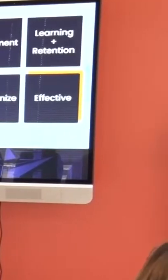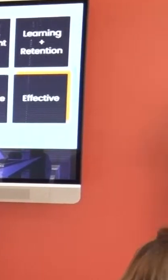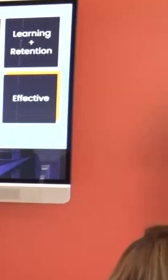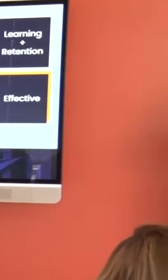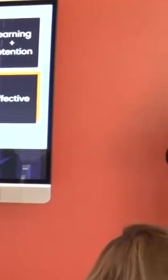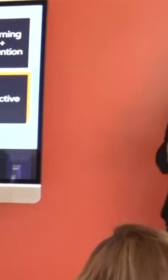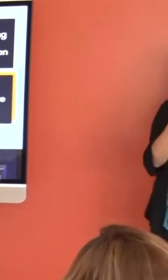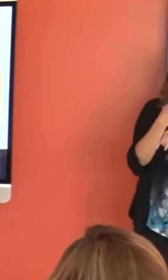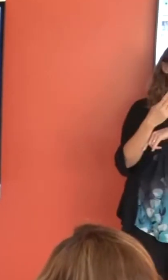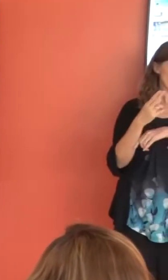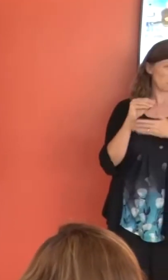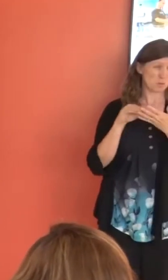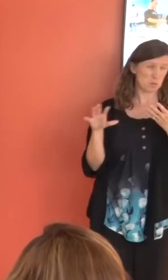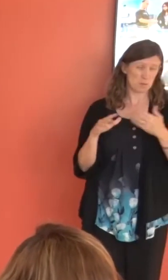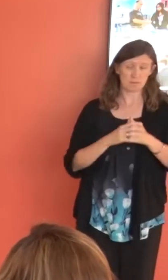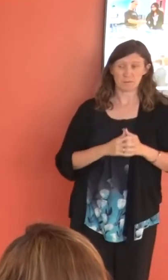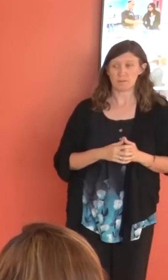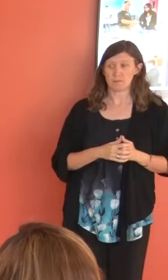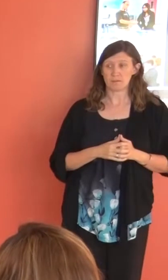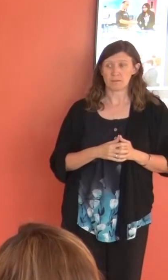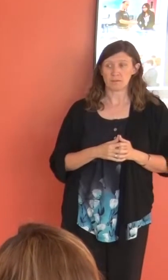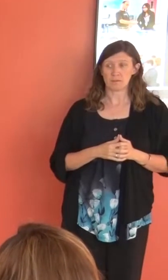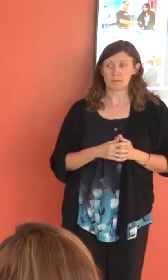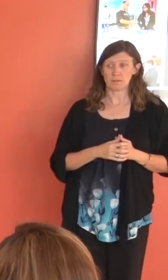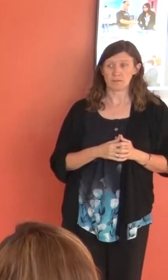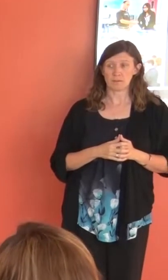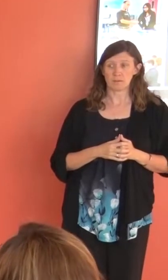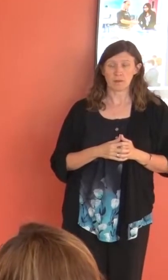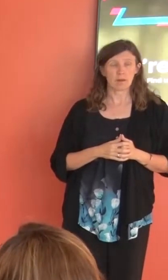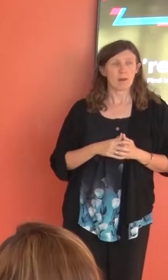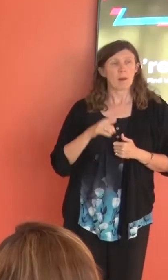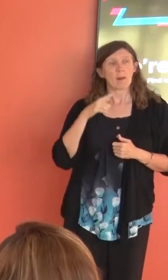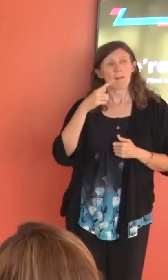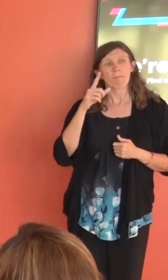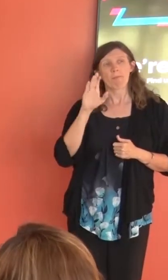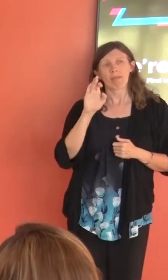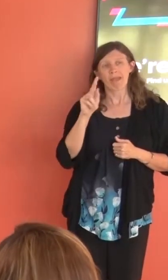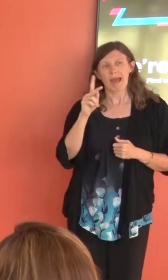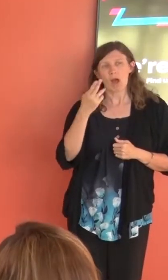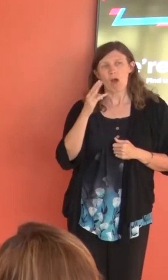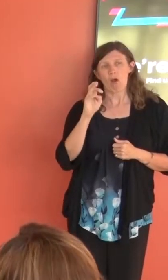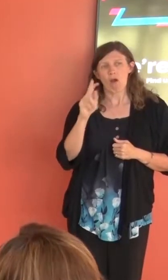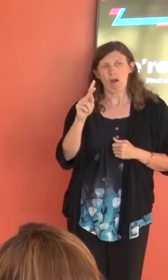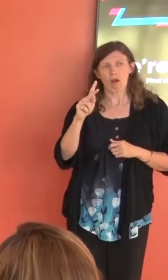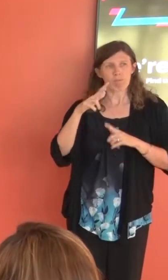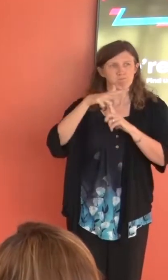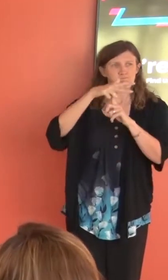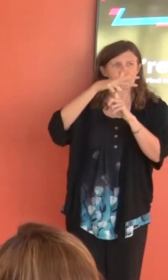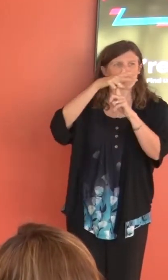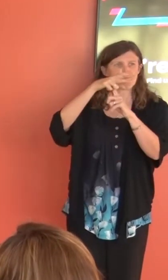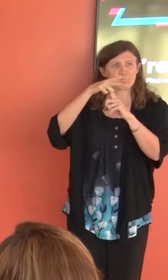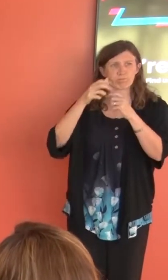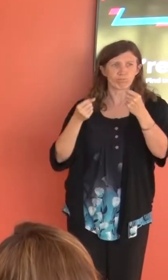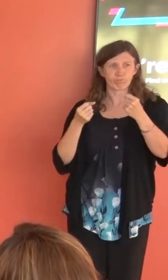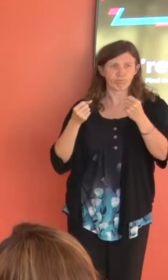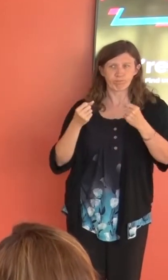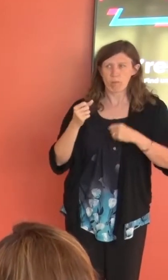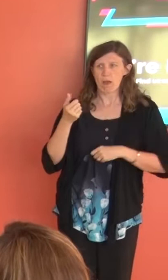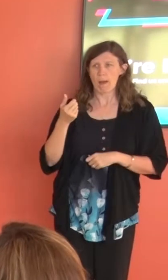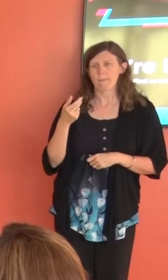students, who was a Black Hawk helicopter pilot, even though she's only, I mean,